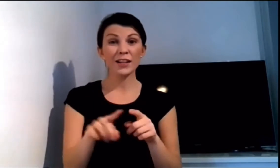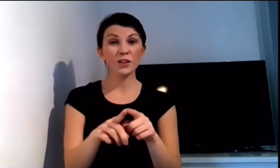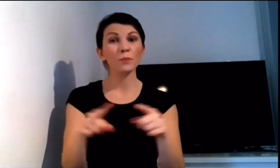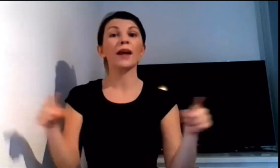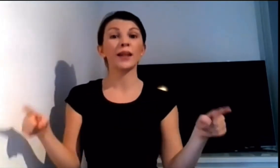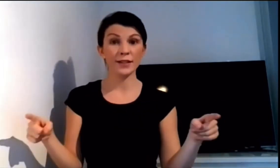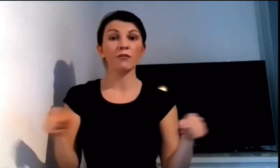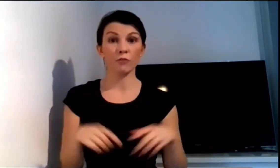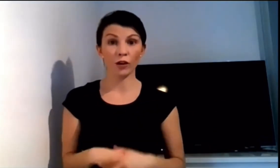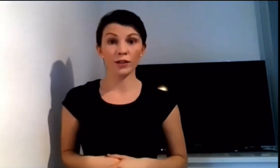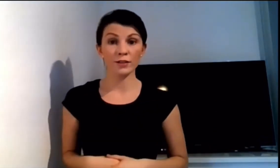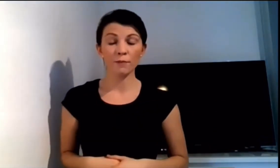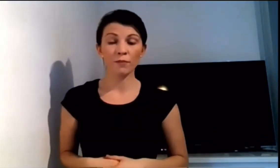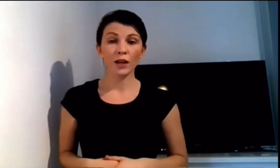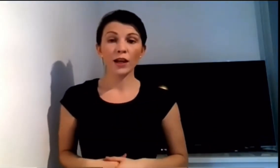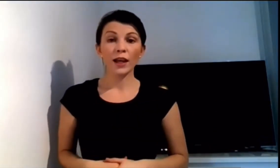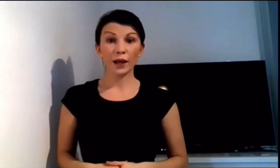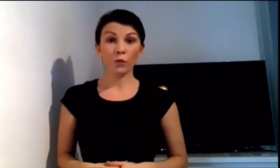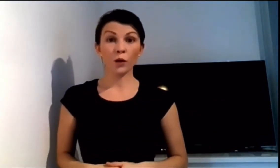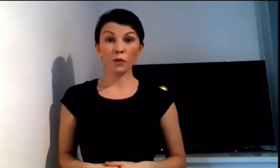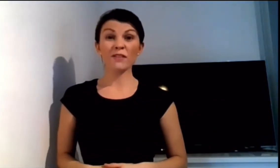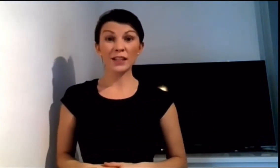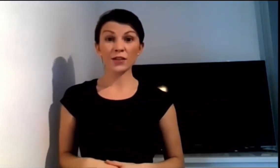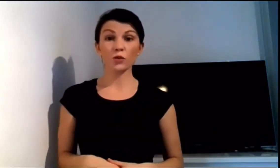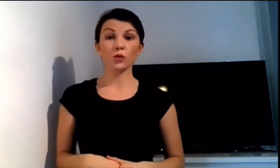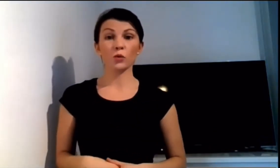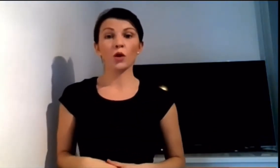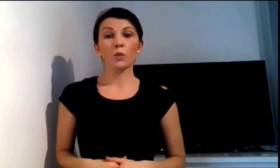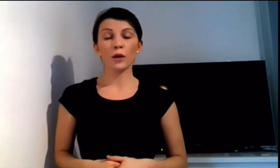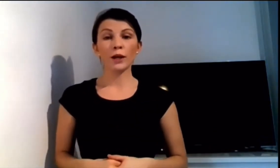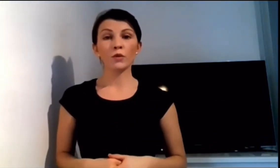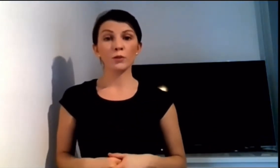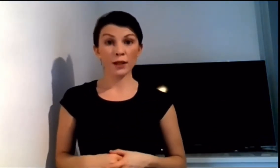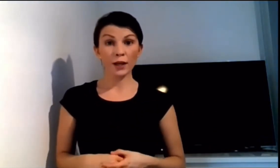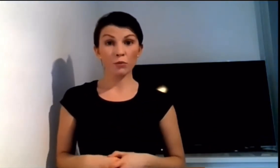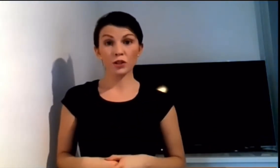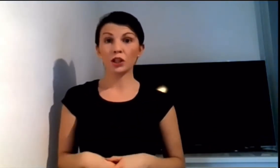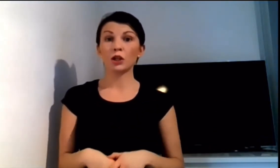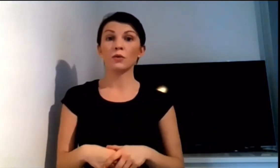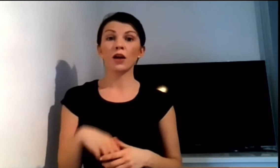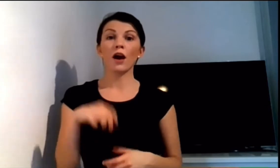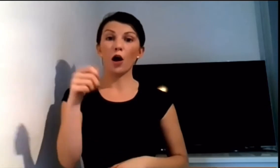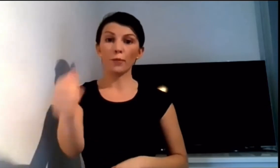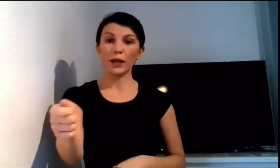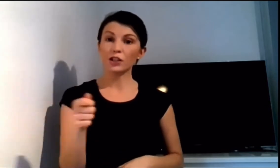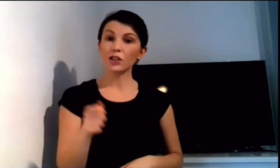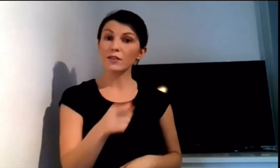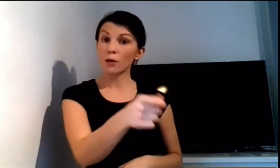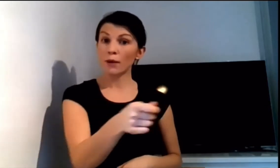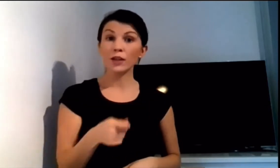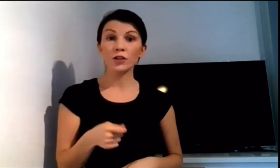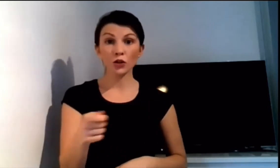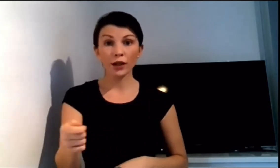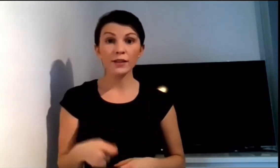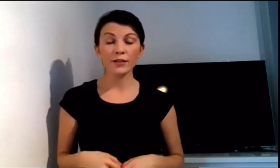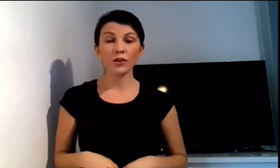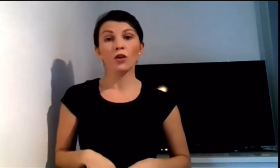bit different. If we were in school, we would be able to use our pictures to make a choice, or